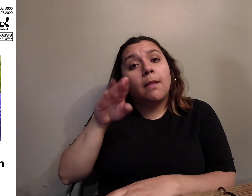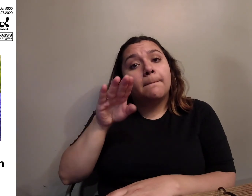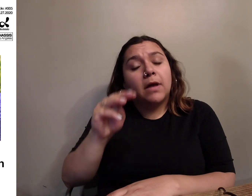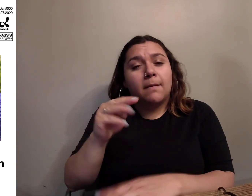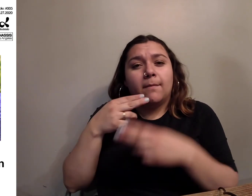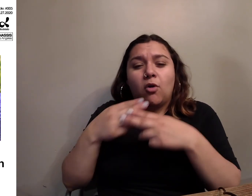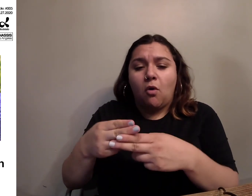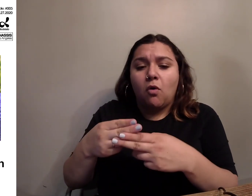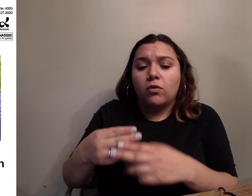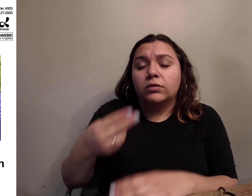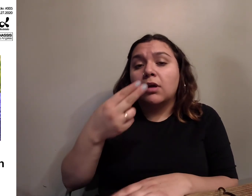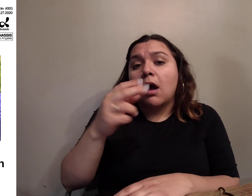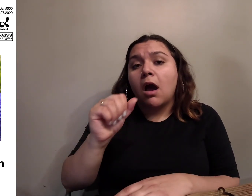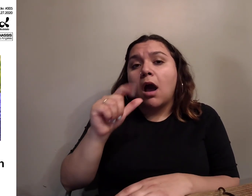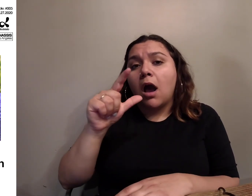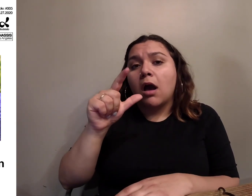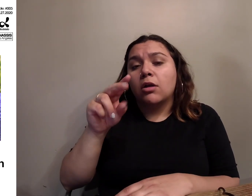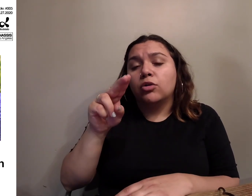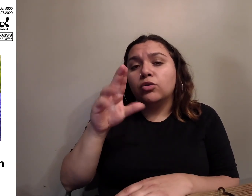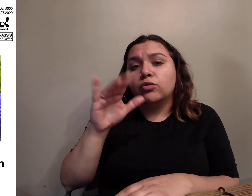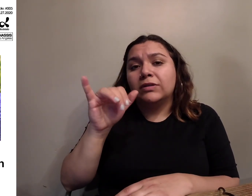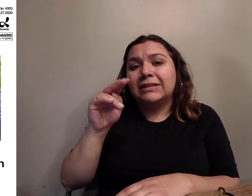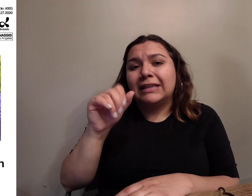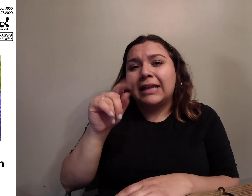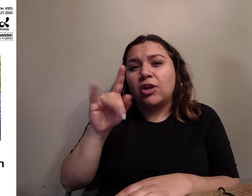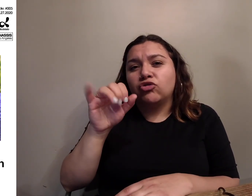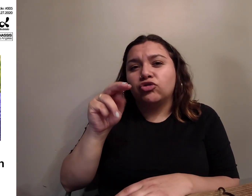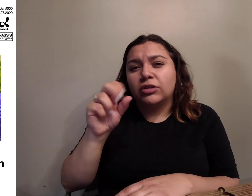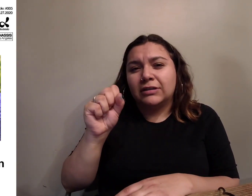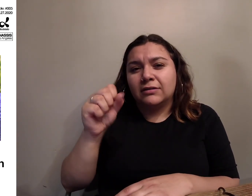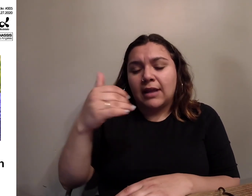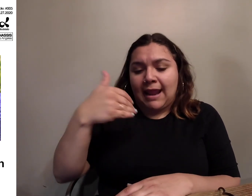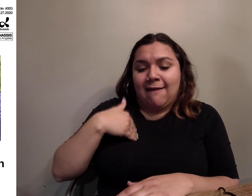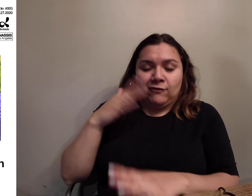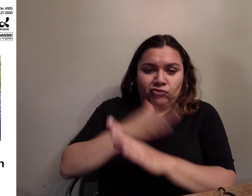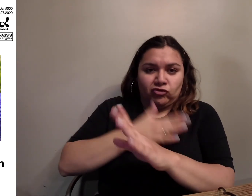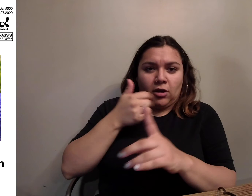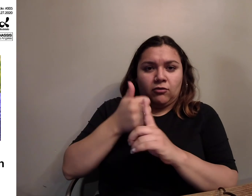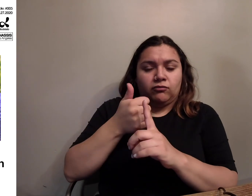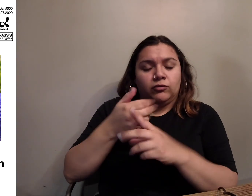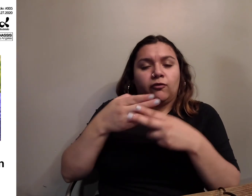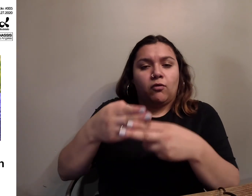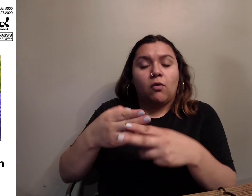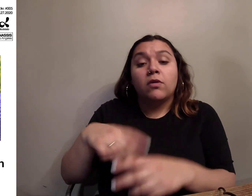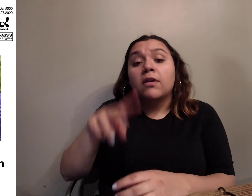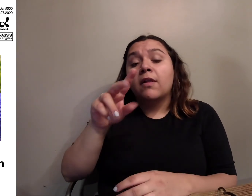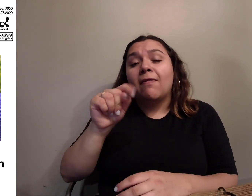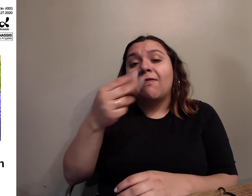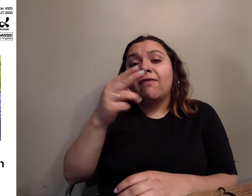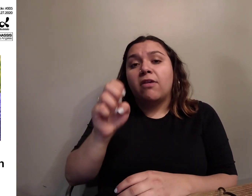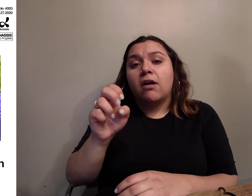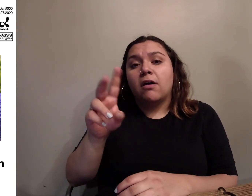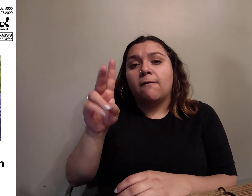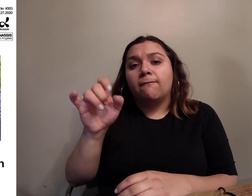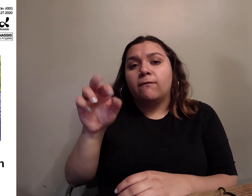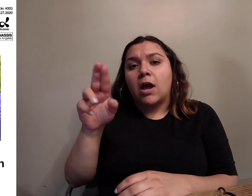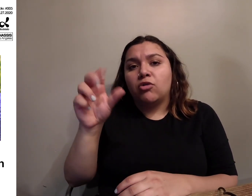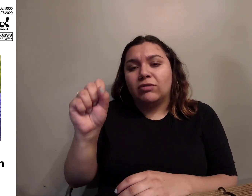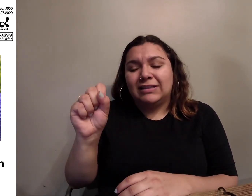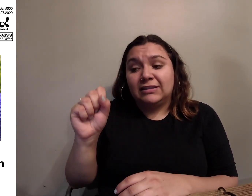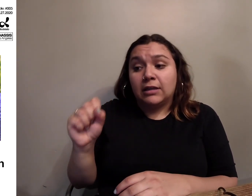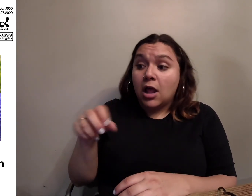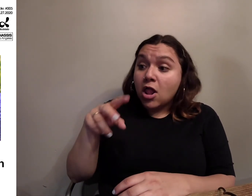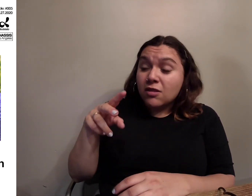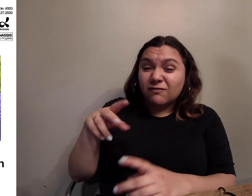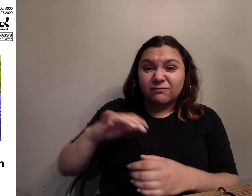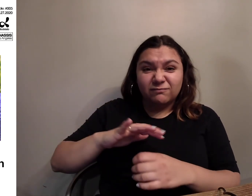Hallucination, and on a song called The Virus. And that song begins with me saying, "The virus took on